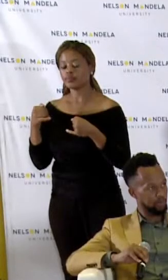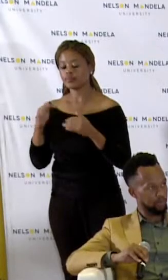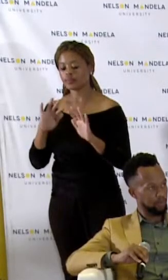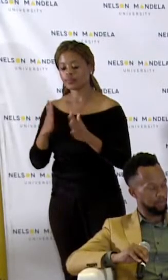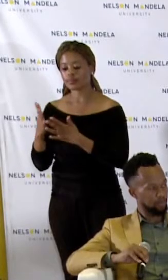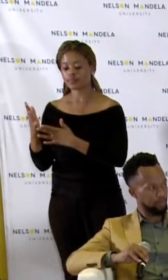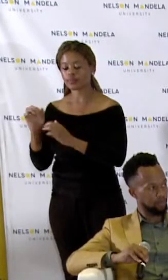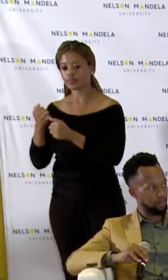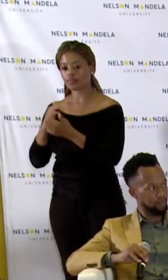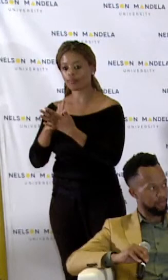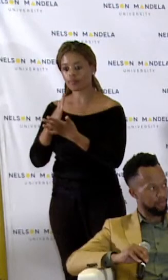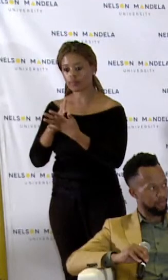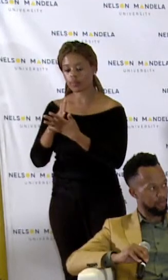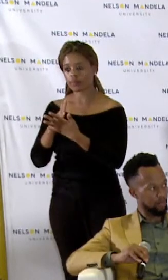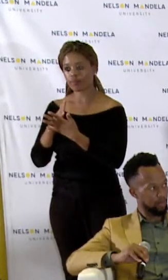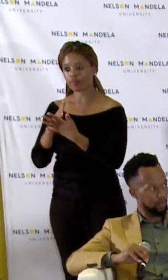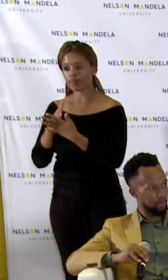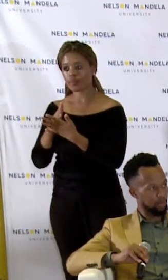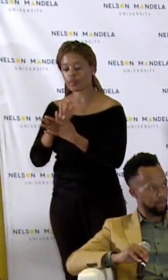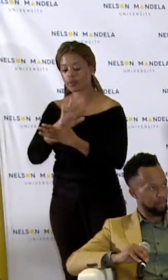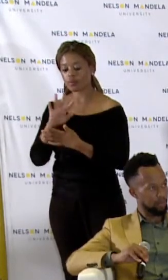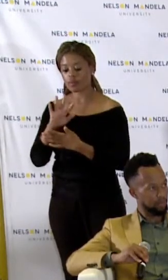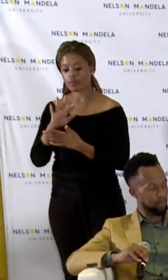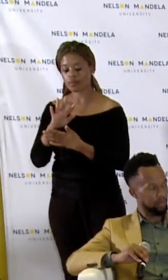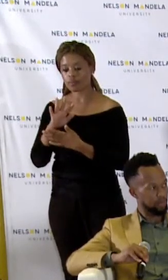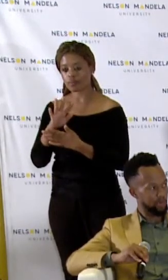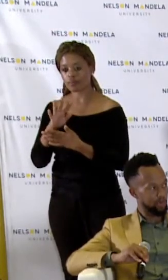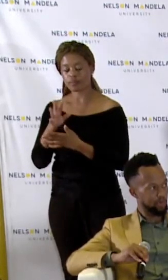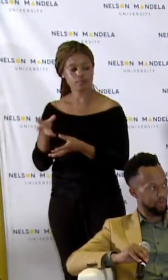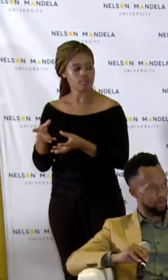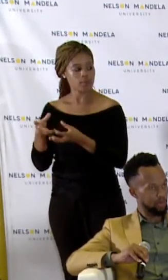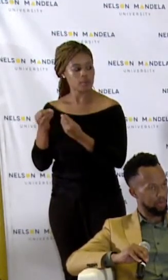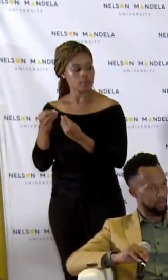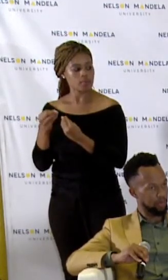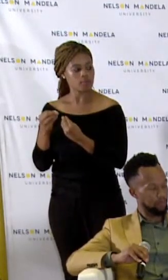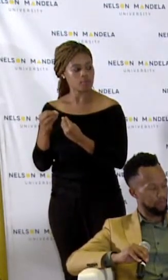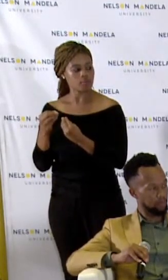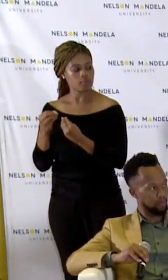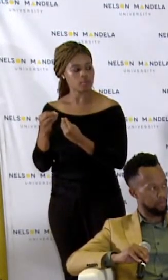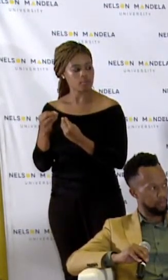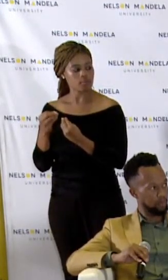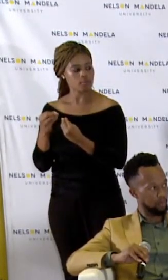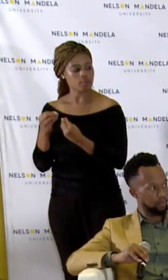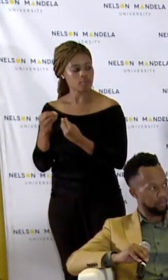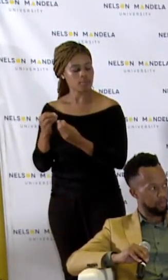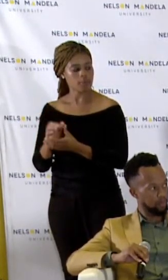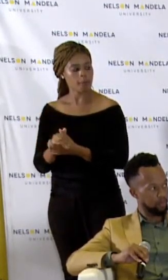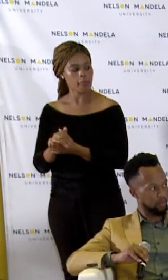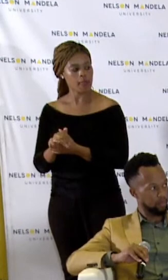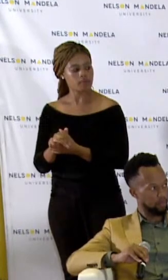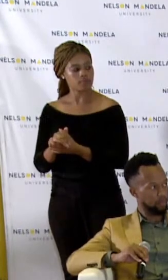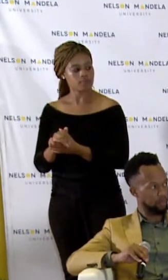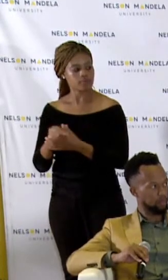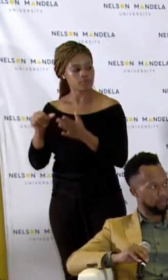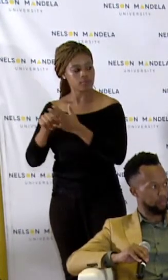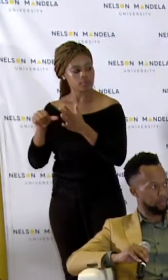ensure that coherence so that we don't inhibit? Because what I want us to highlight is it's important for us not to inhibit